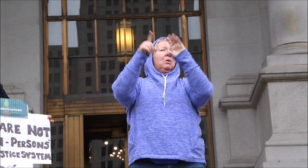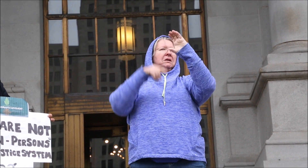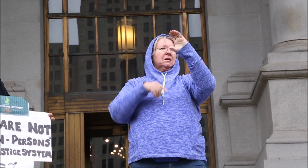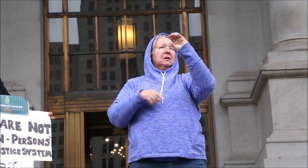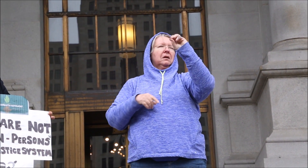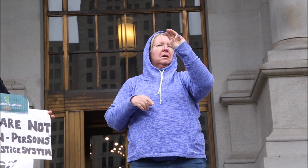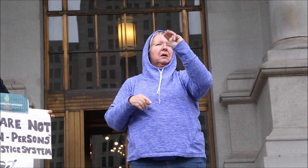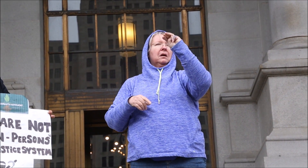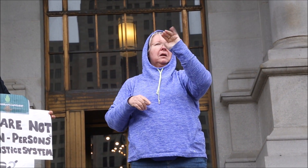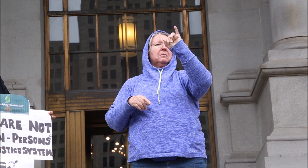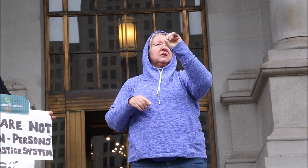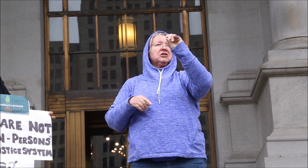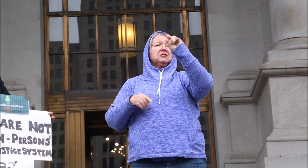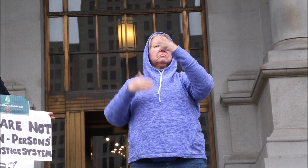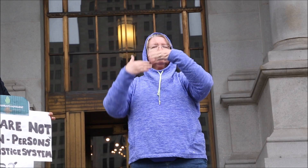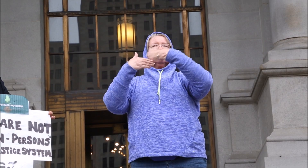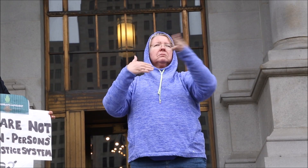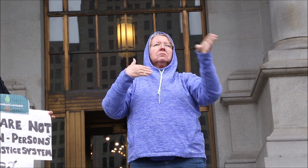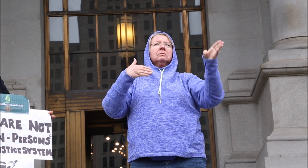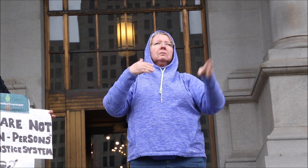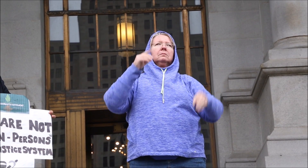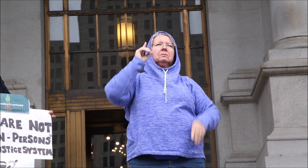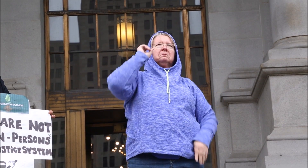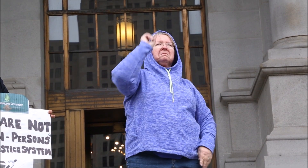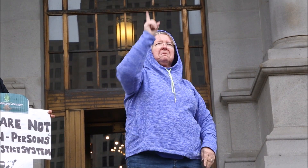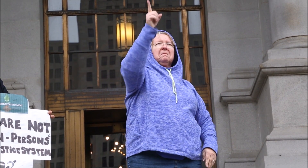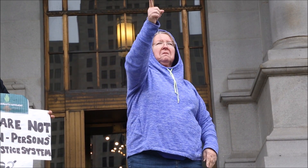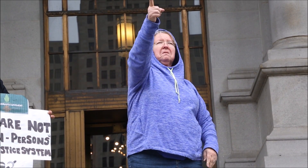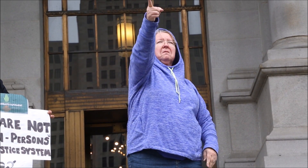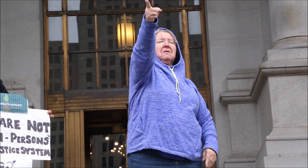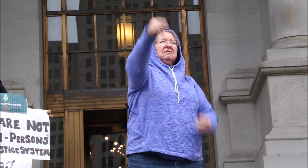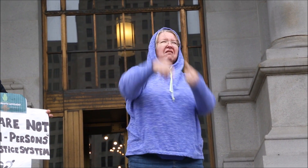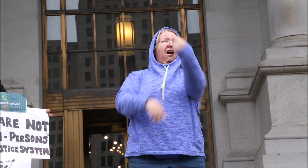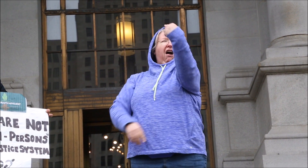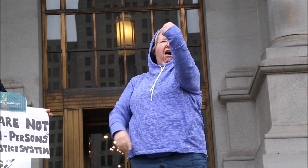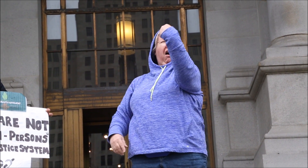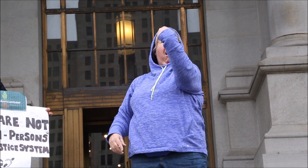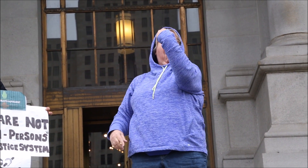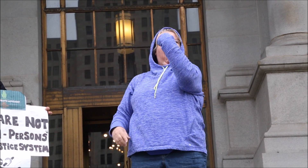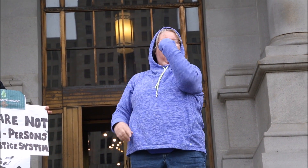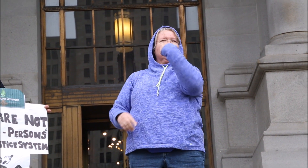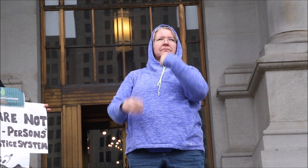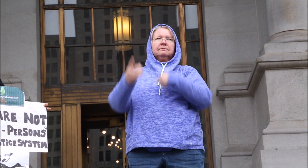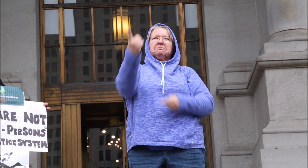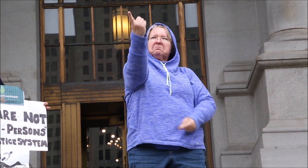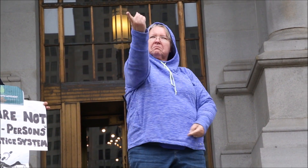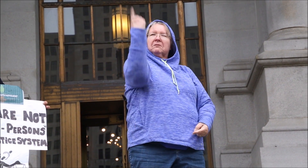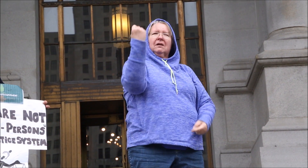There was a Greek philosopher named Aristotle in ancient history who had a theory